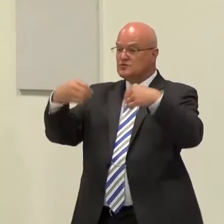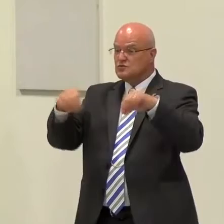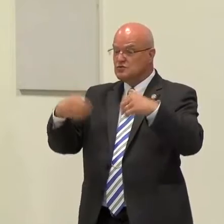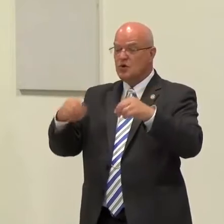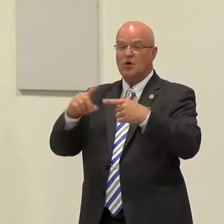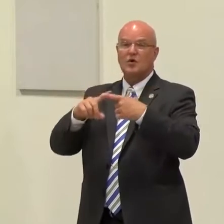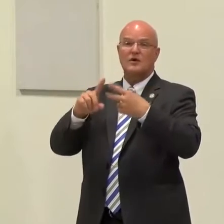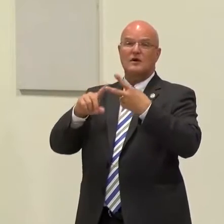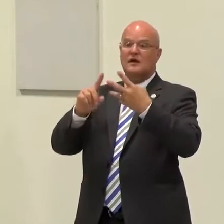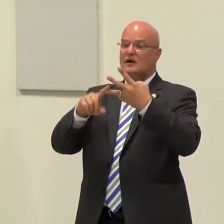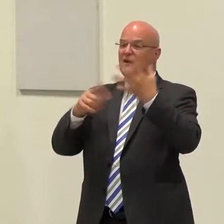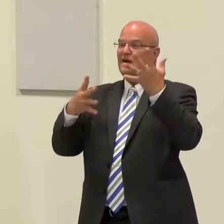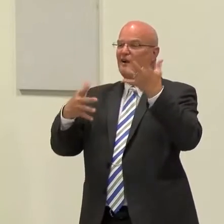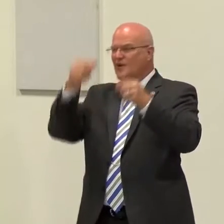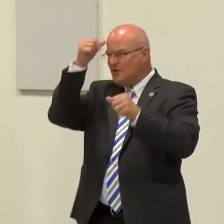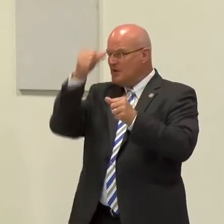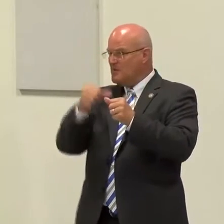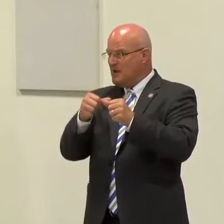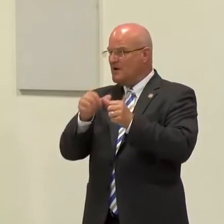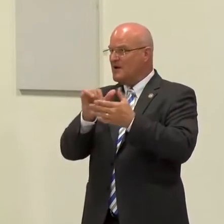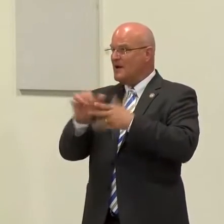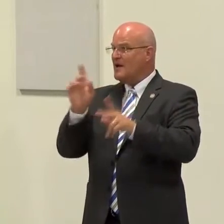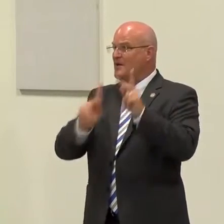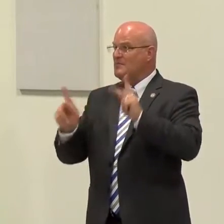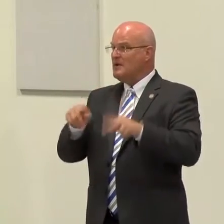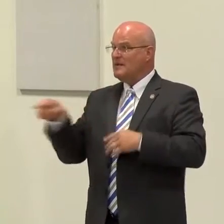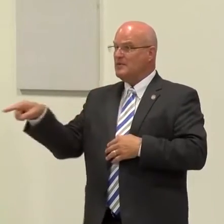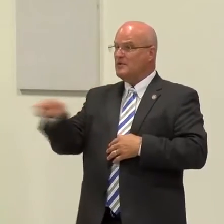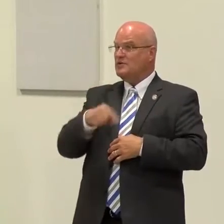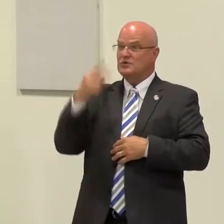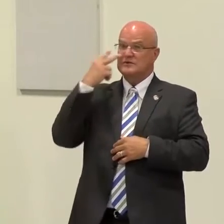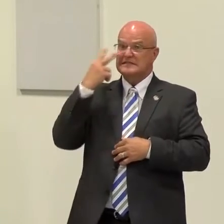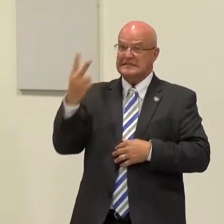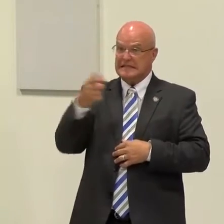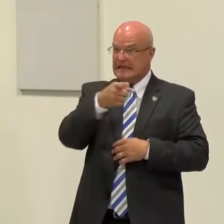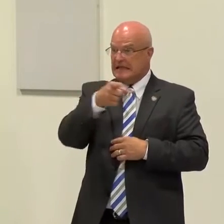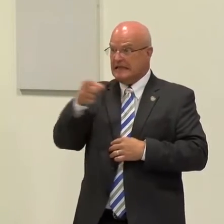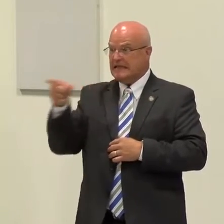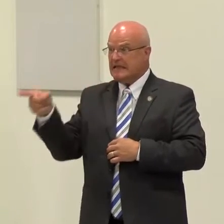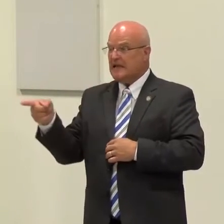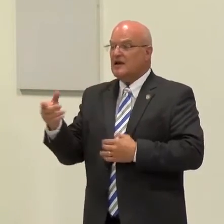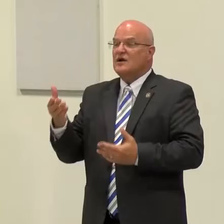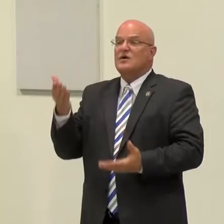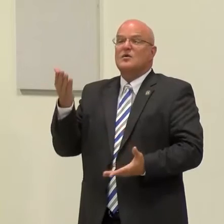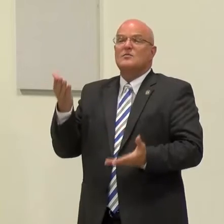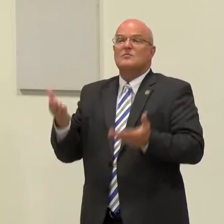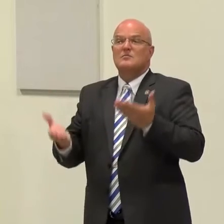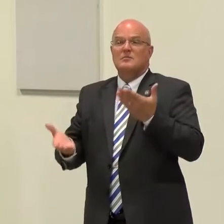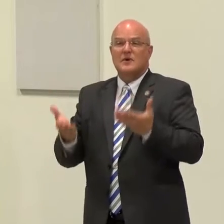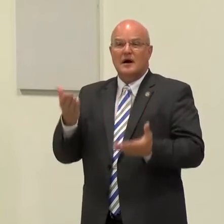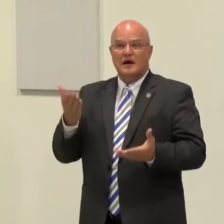store, you've got to remember that the people that you're seeing there might be